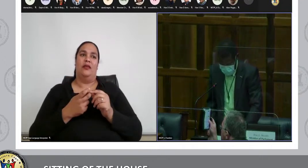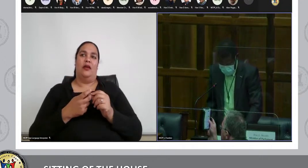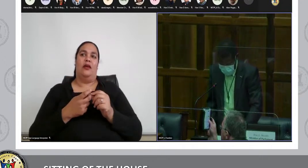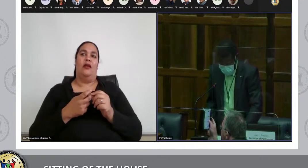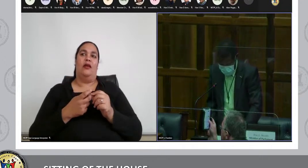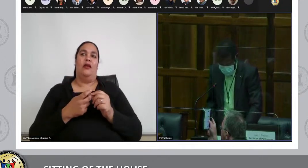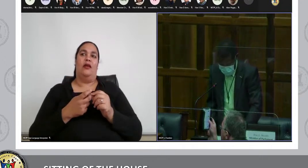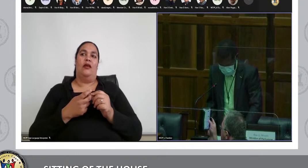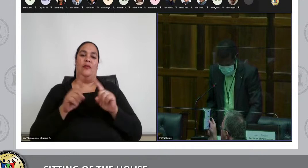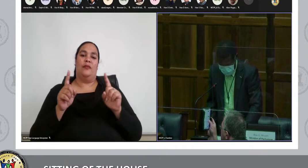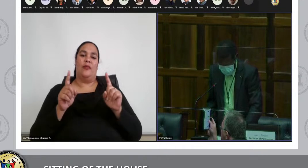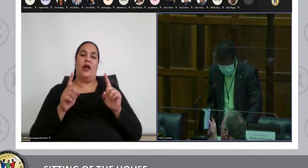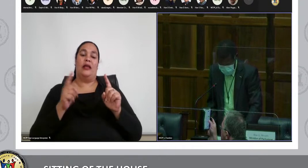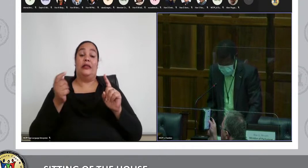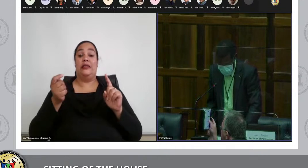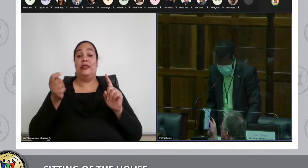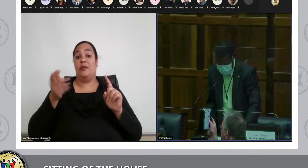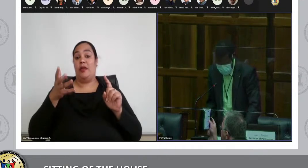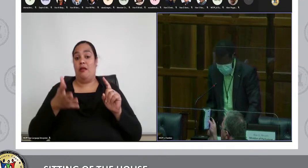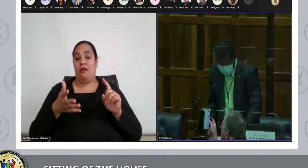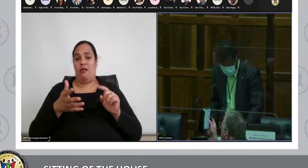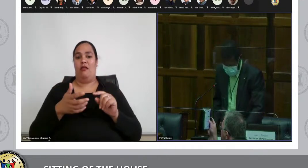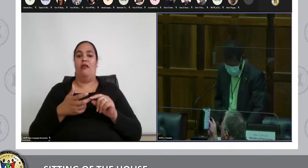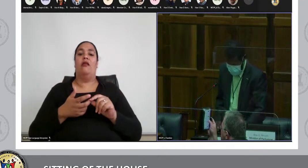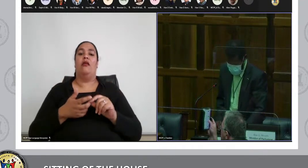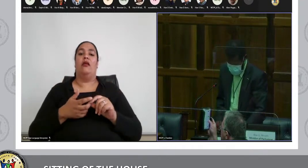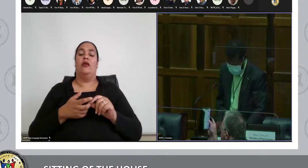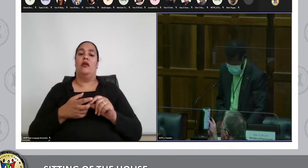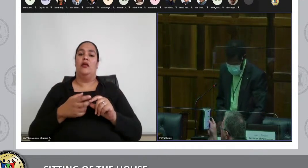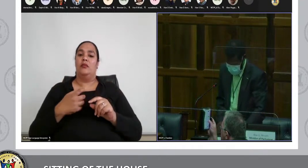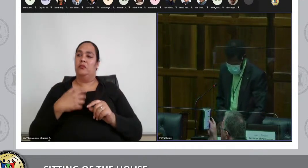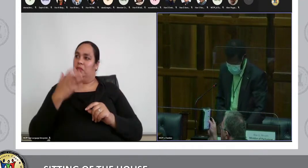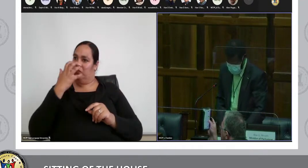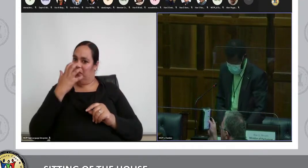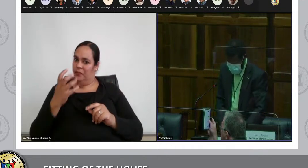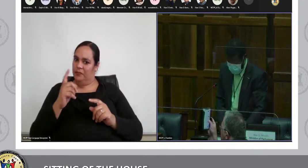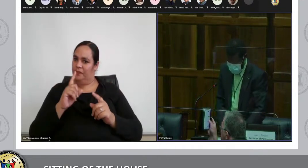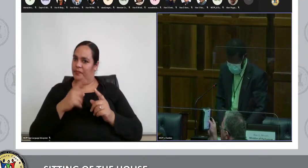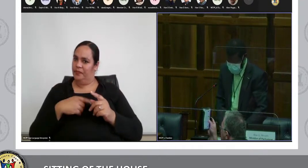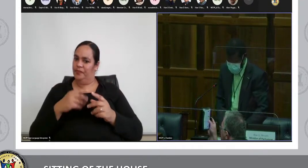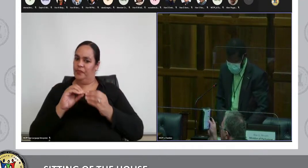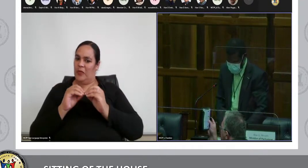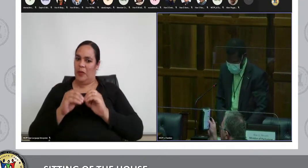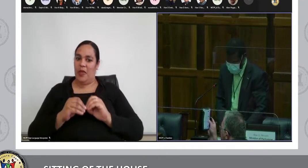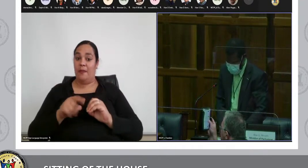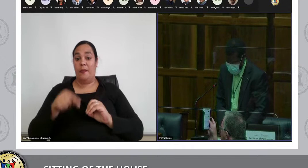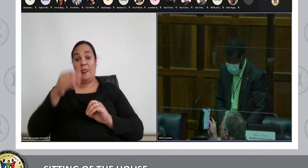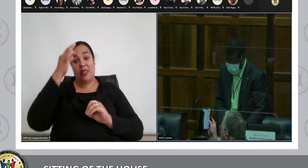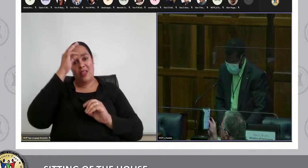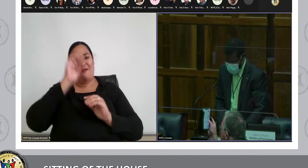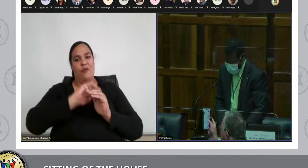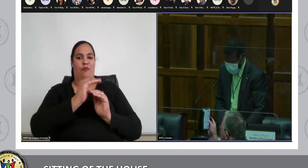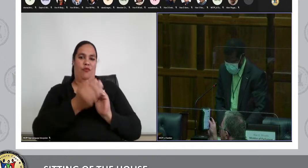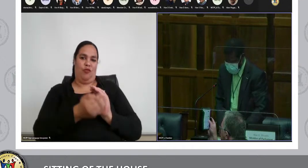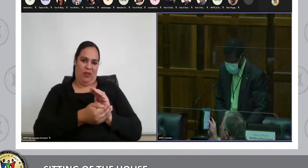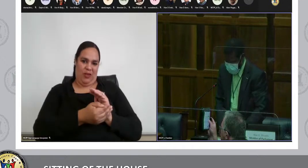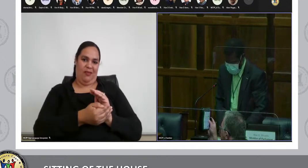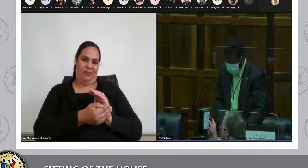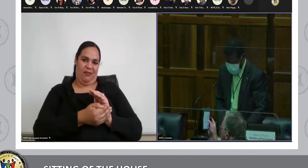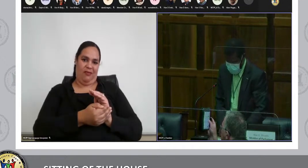Honorable Speaker, an impression has been created that this government protects